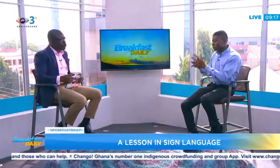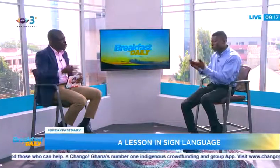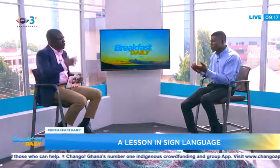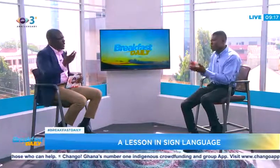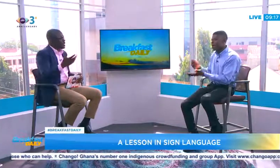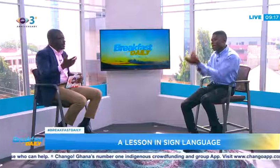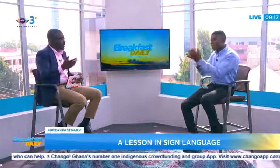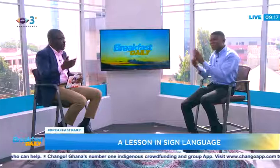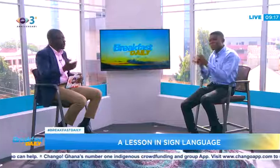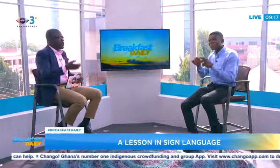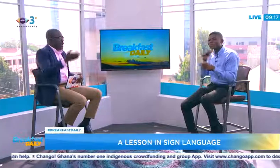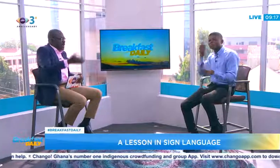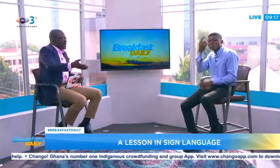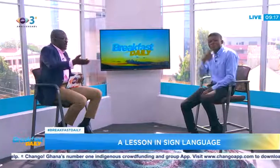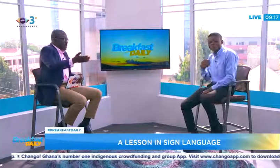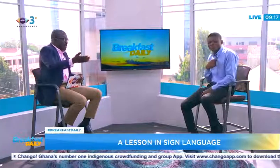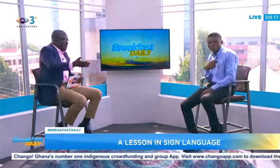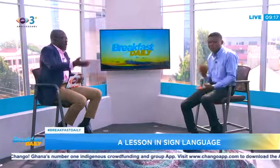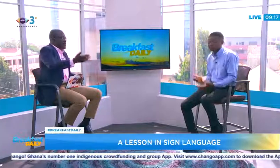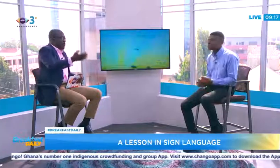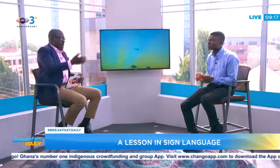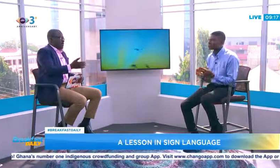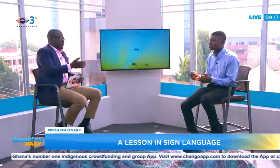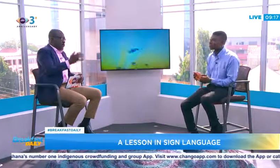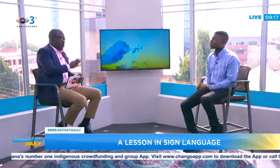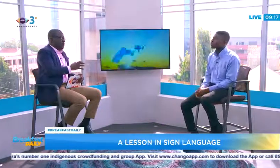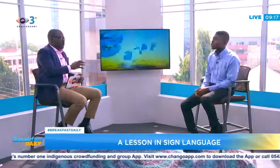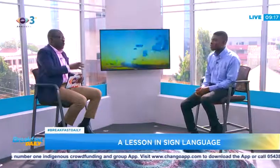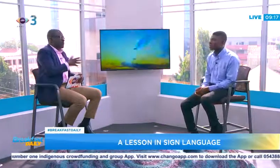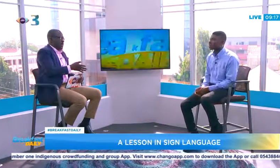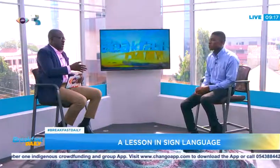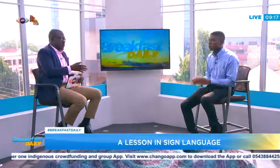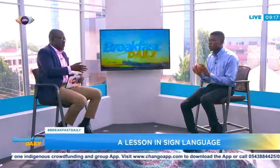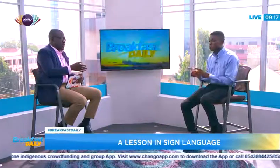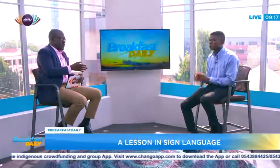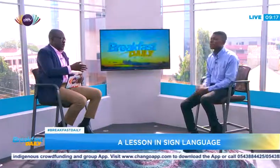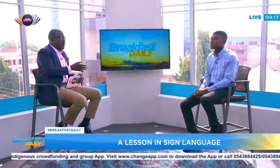don't understand you. Let's come back to the basics, the rudiments of sign language. Okay. Right.